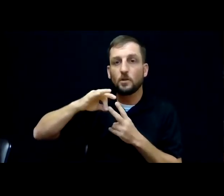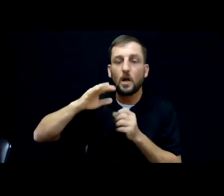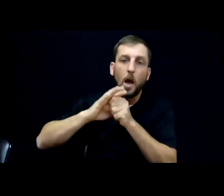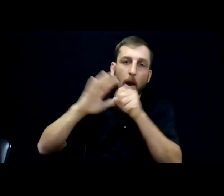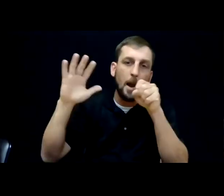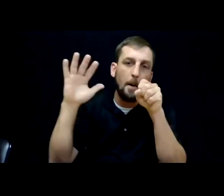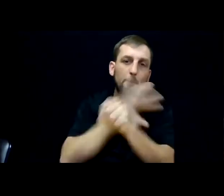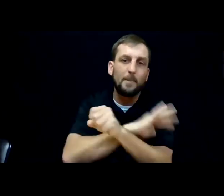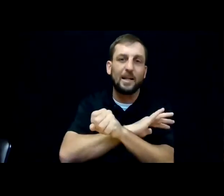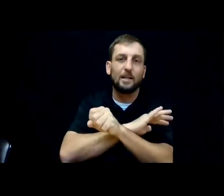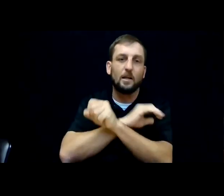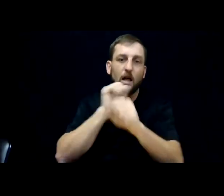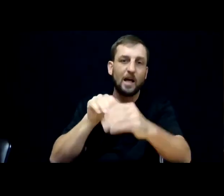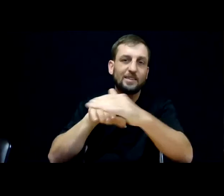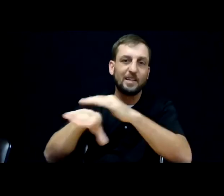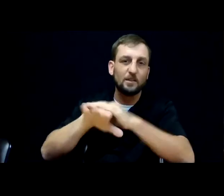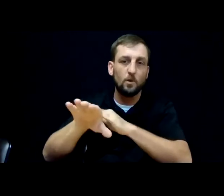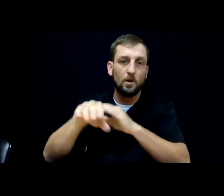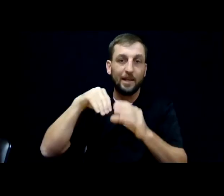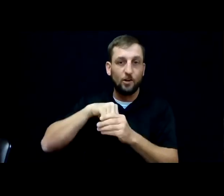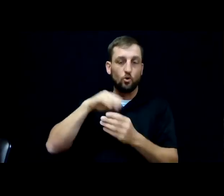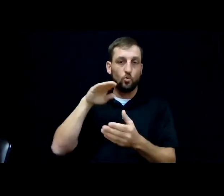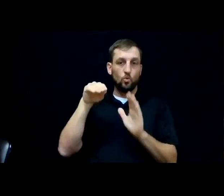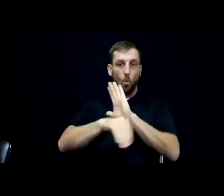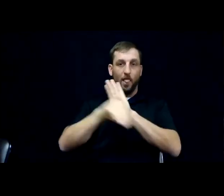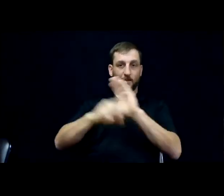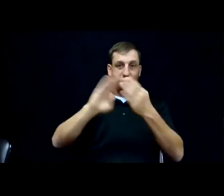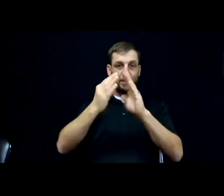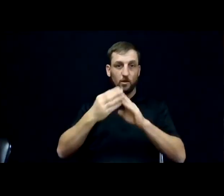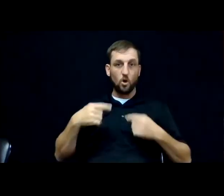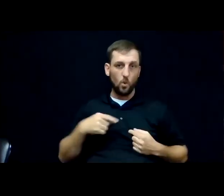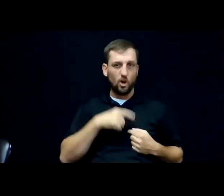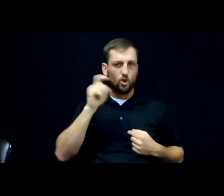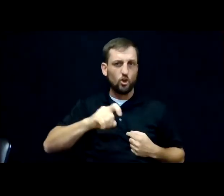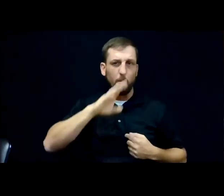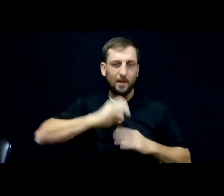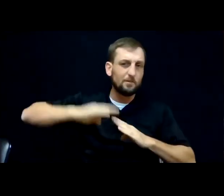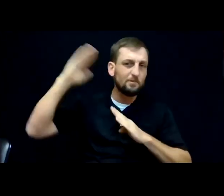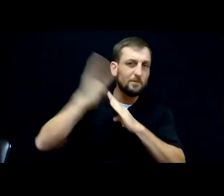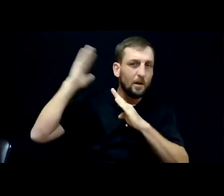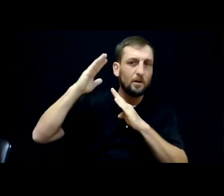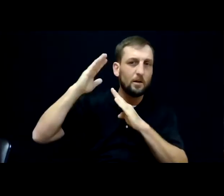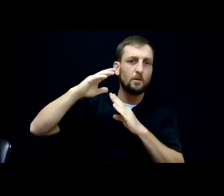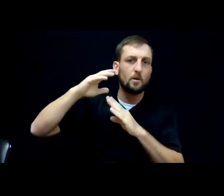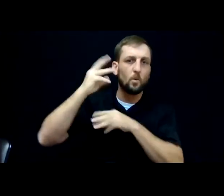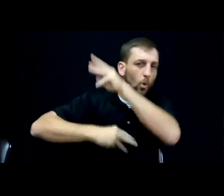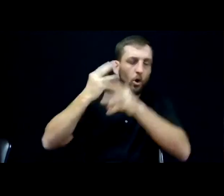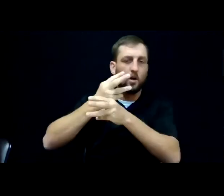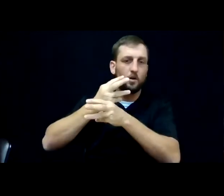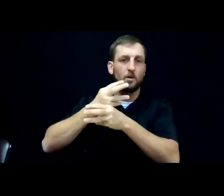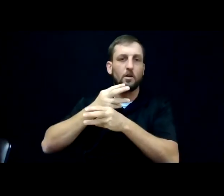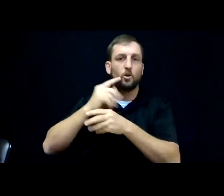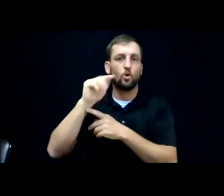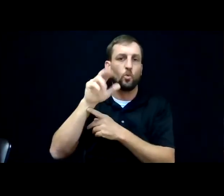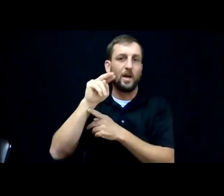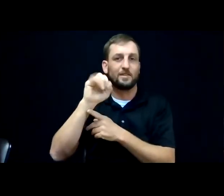New Orleans. I have this theory that we should be a world-class transit providing city. And in order to do